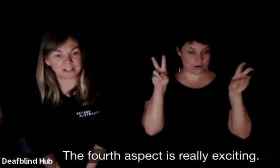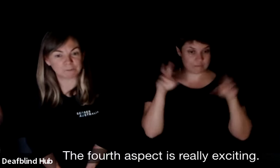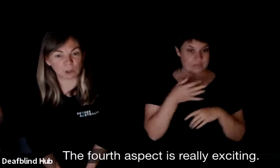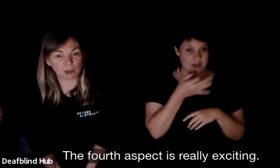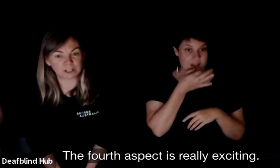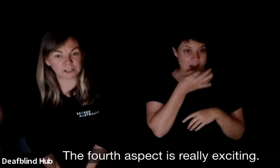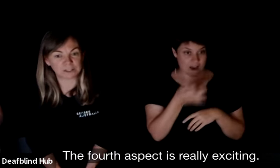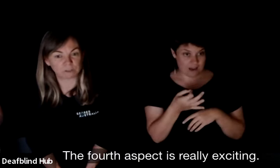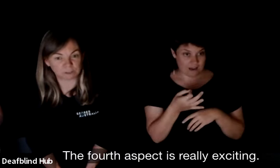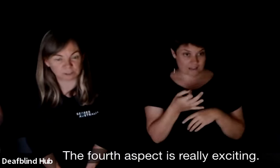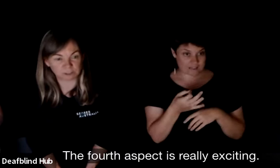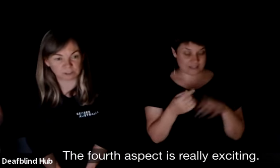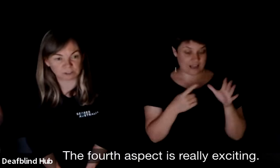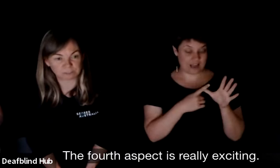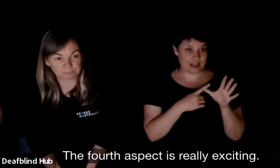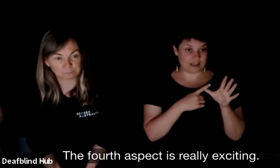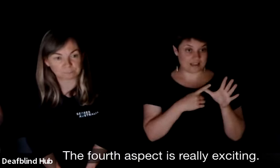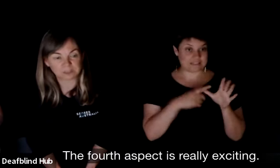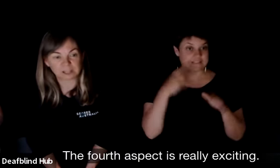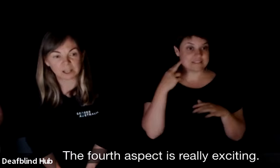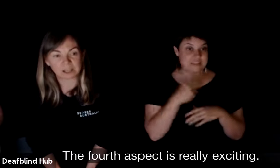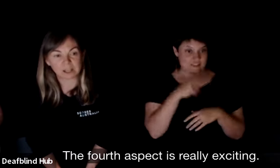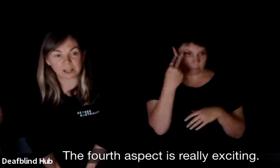a Deafblind Consultant.